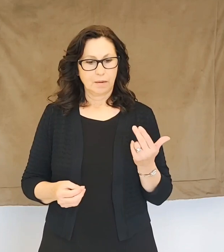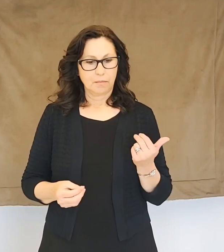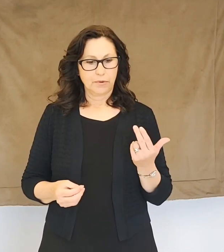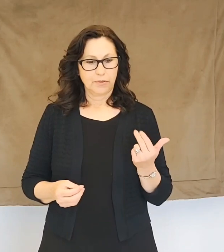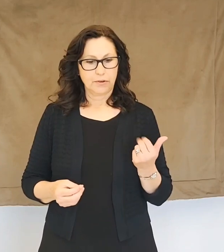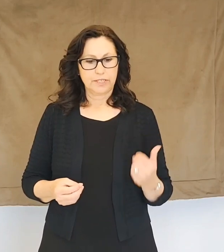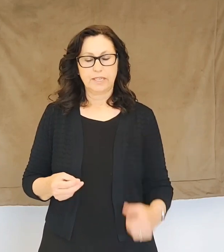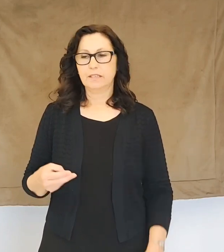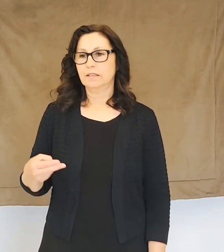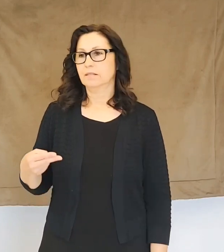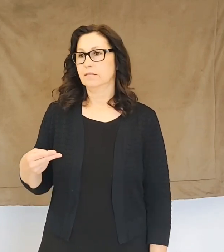Number 13.